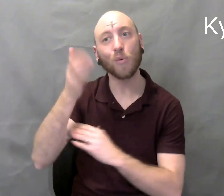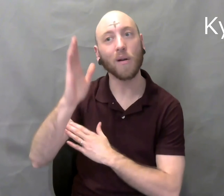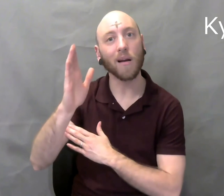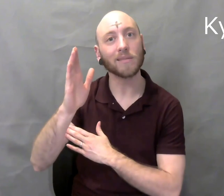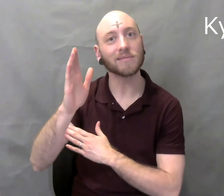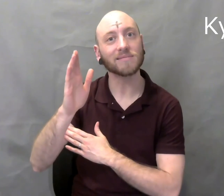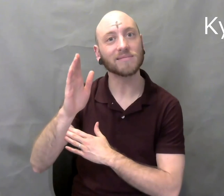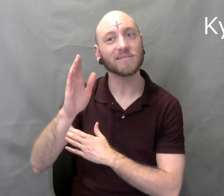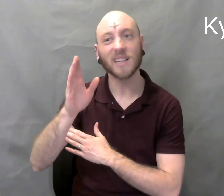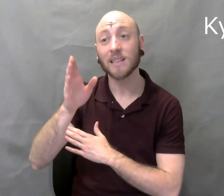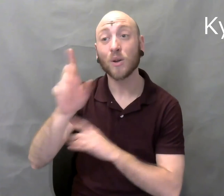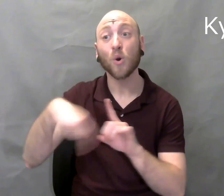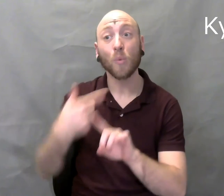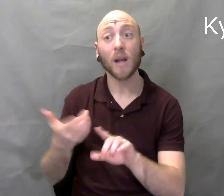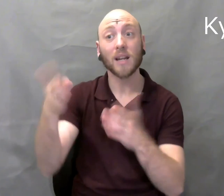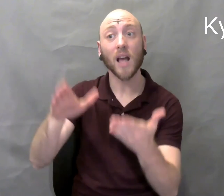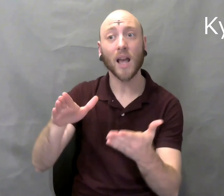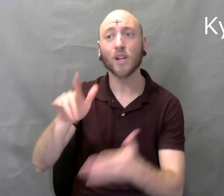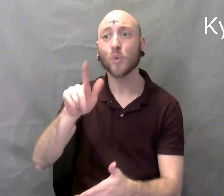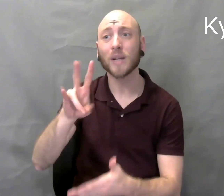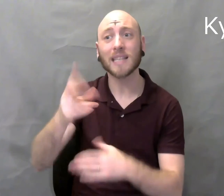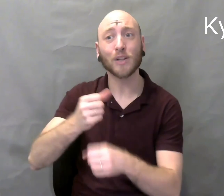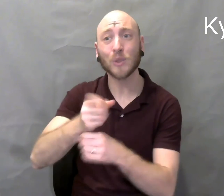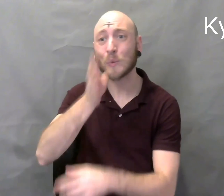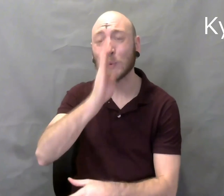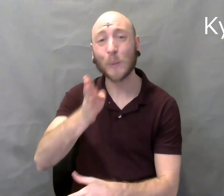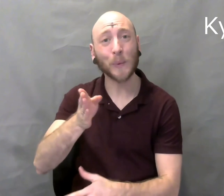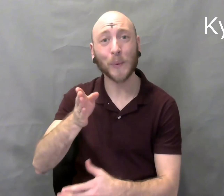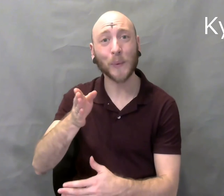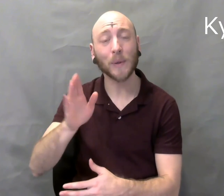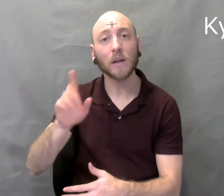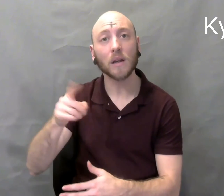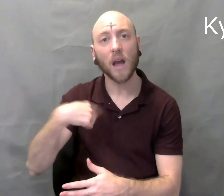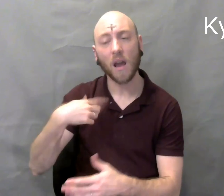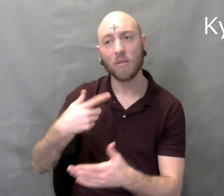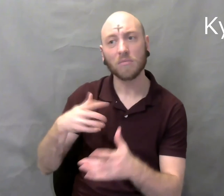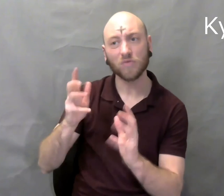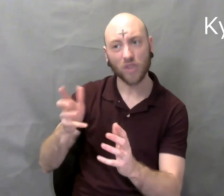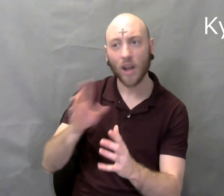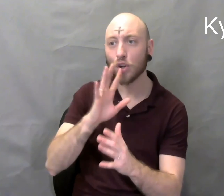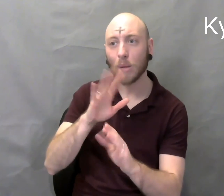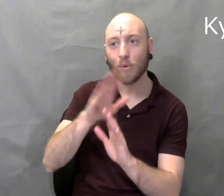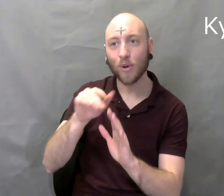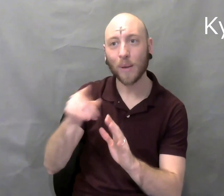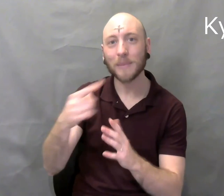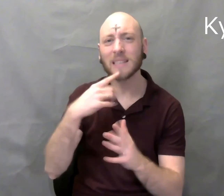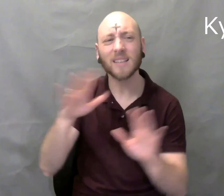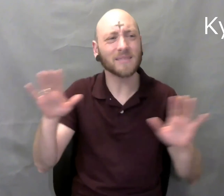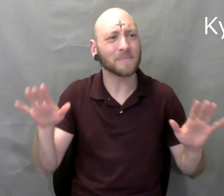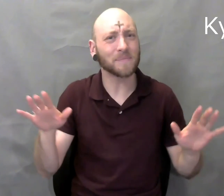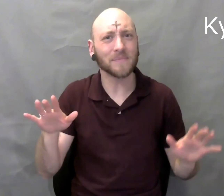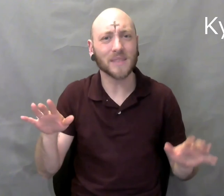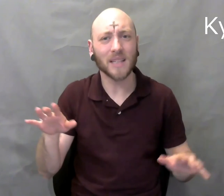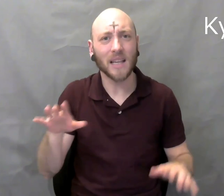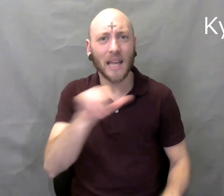And I just remember him talking about the program. And he said, man, there's so much room for people to have a higher power as an